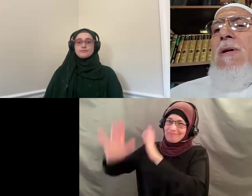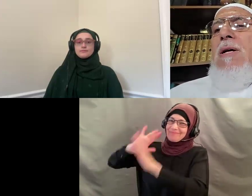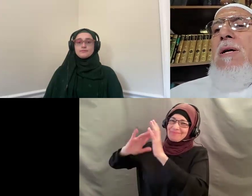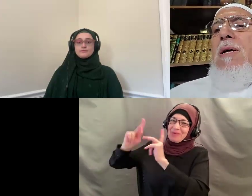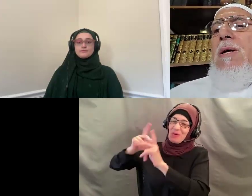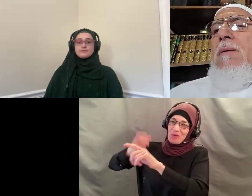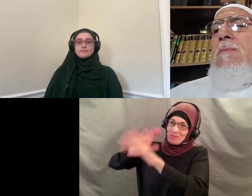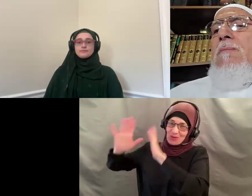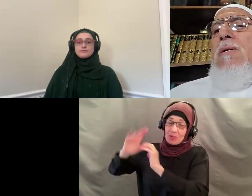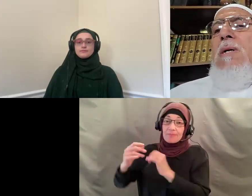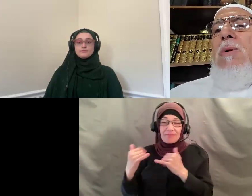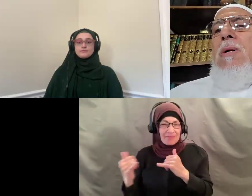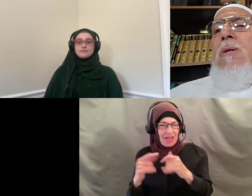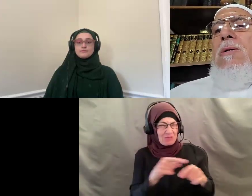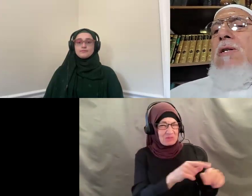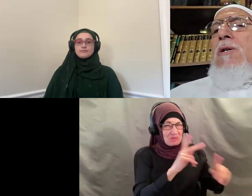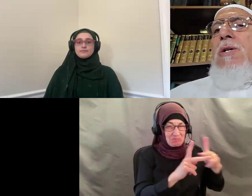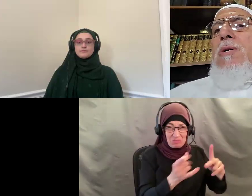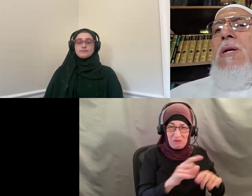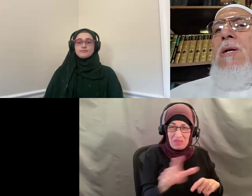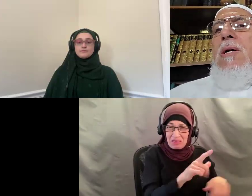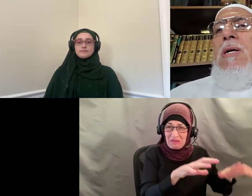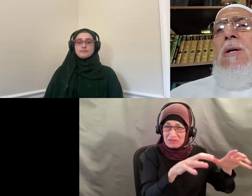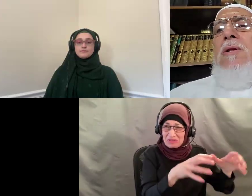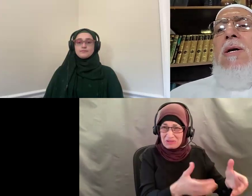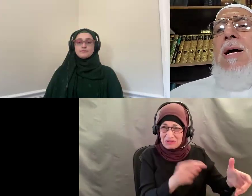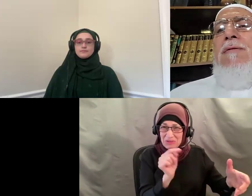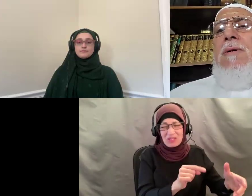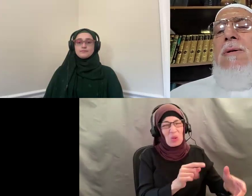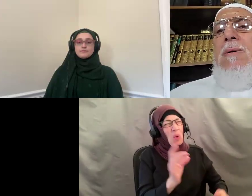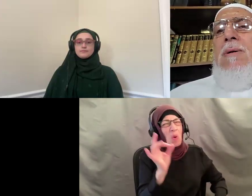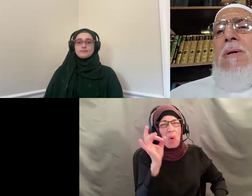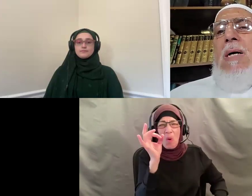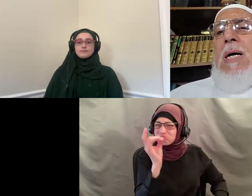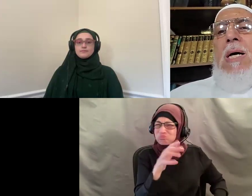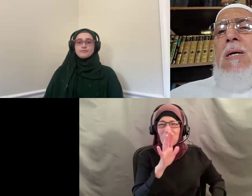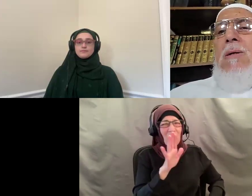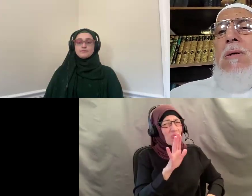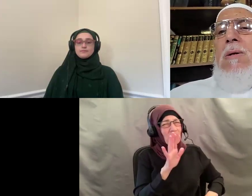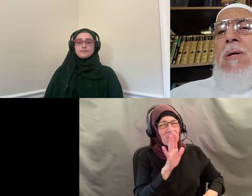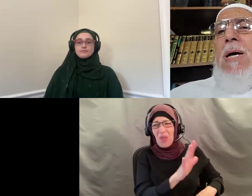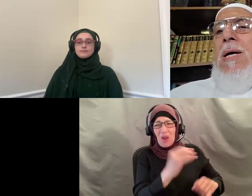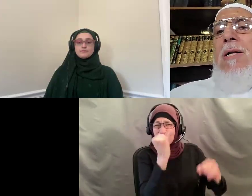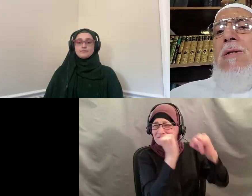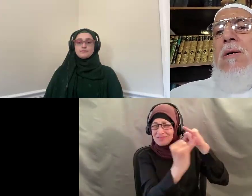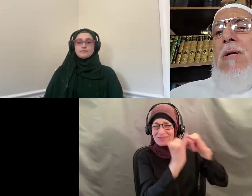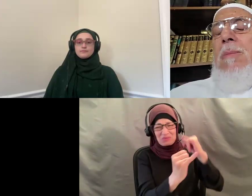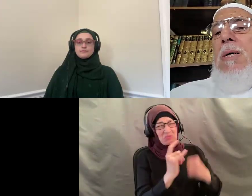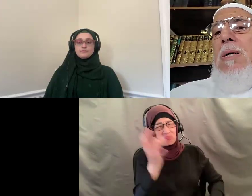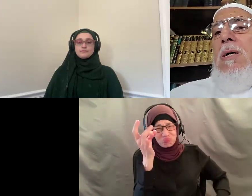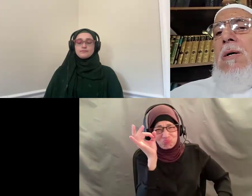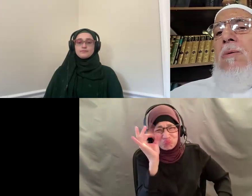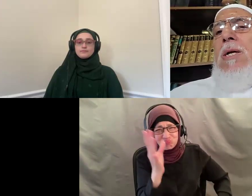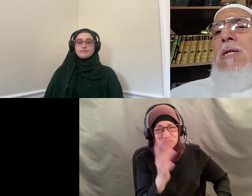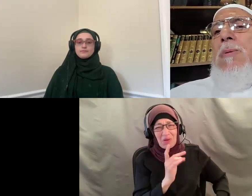live a miserable situation in the hereafter. And the ayat